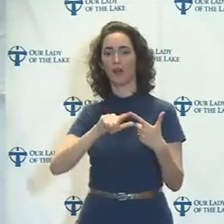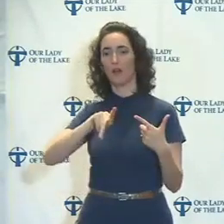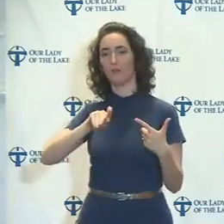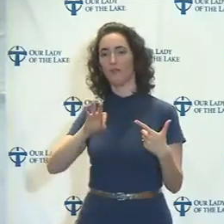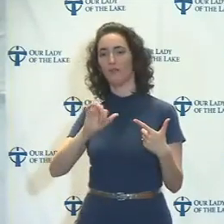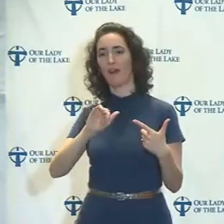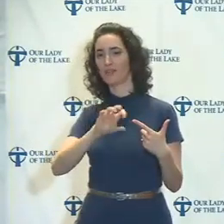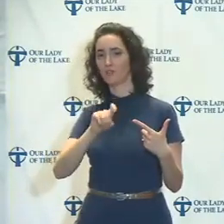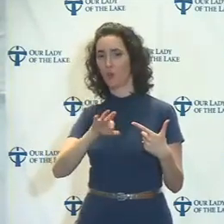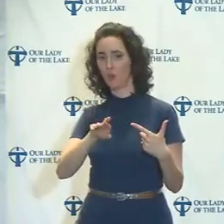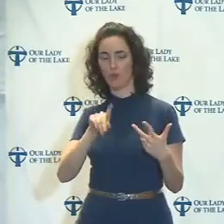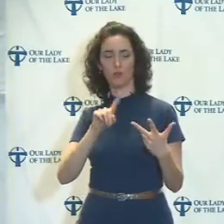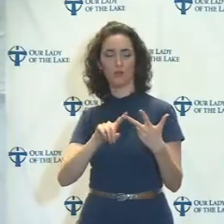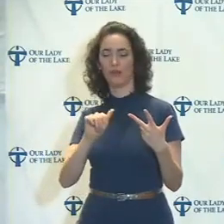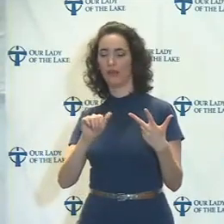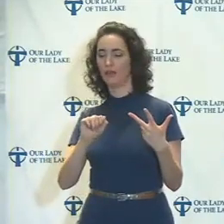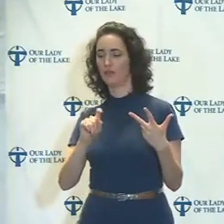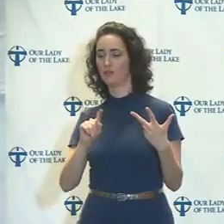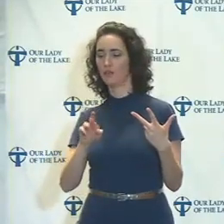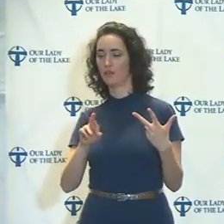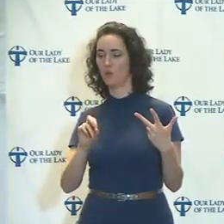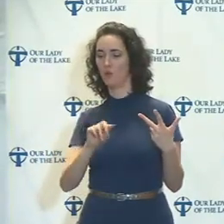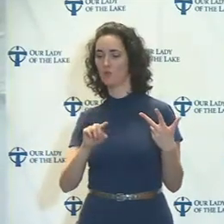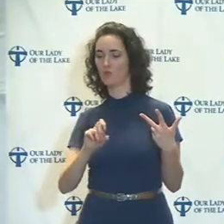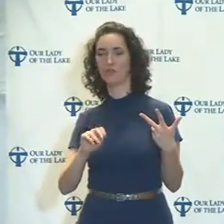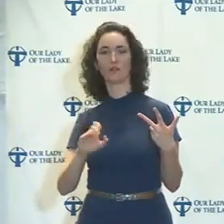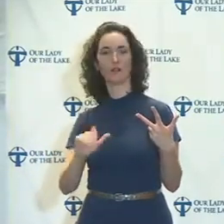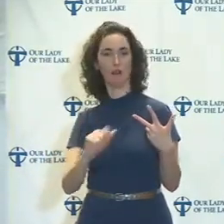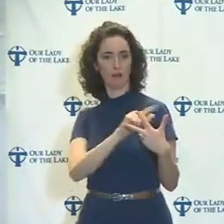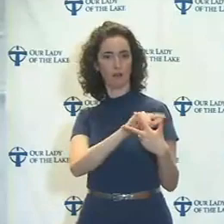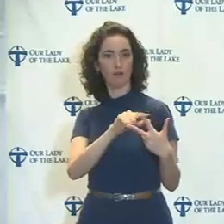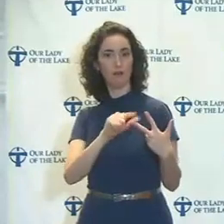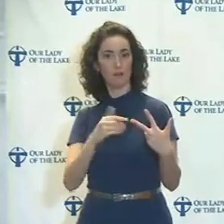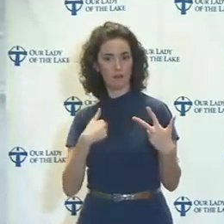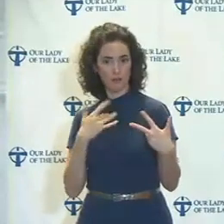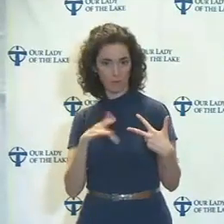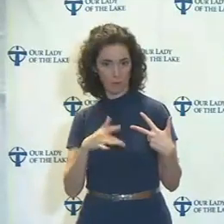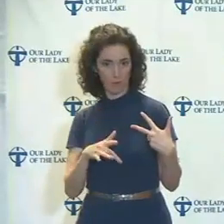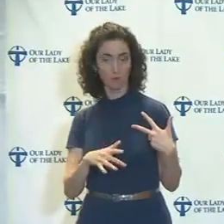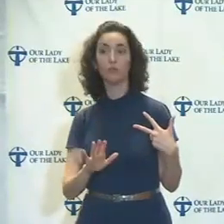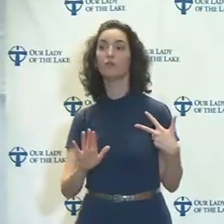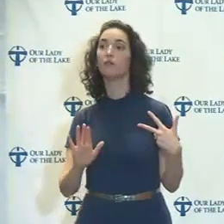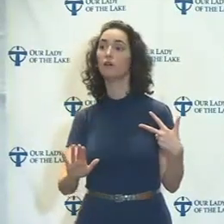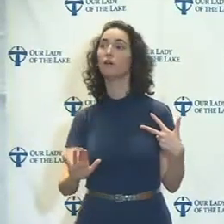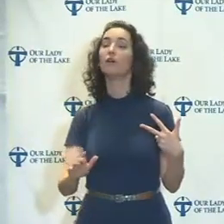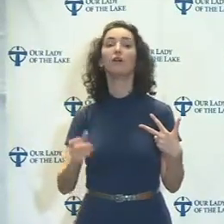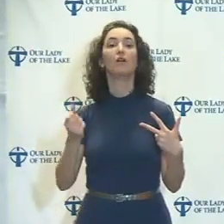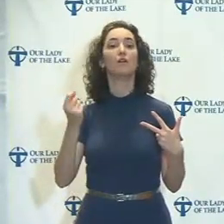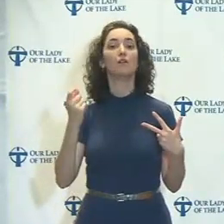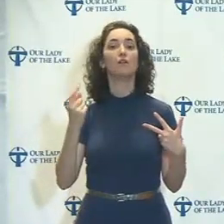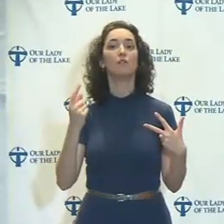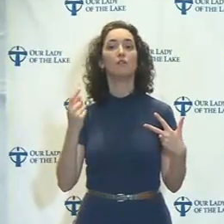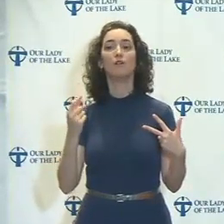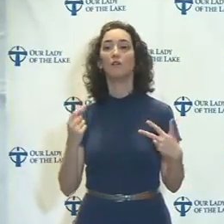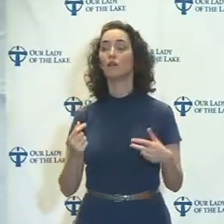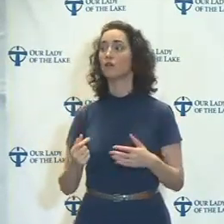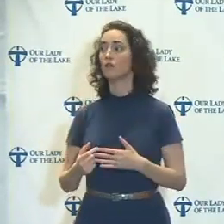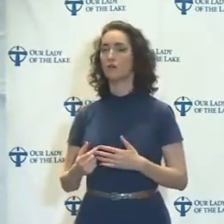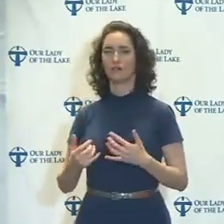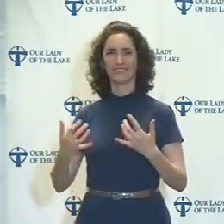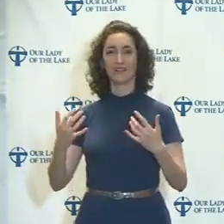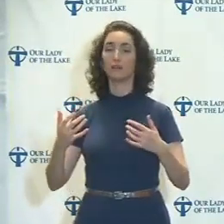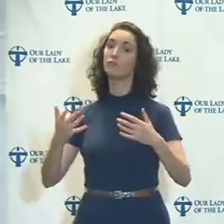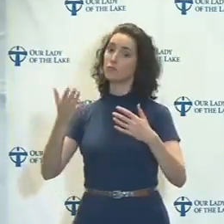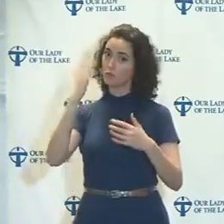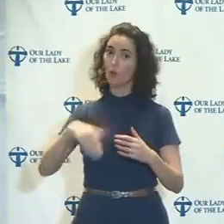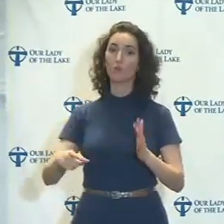and AstraZeneca. So if we had to have a deadly pandemic, this was a good time for it